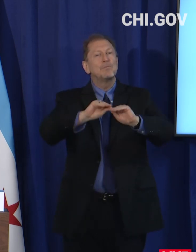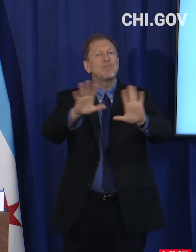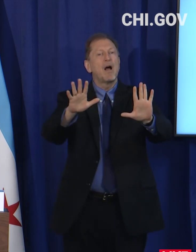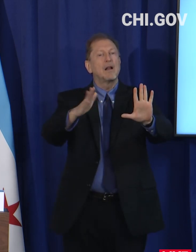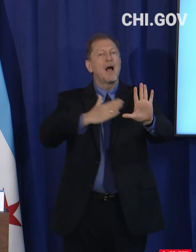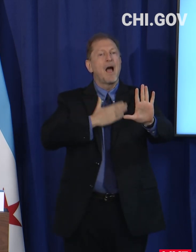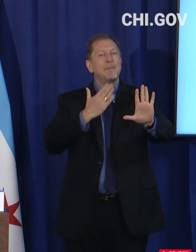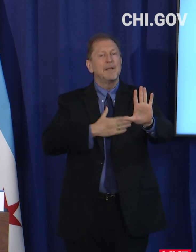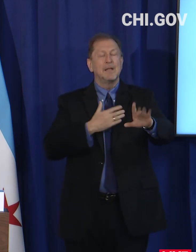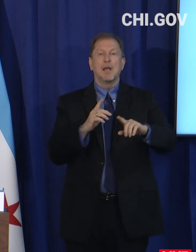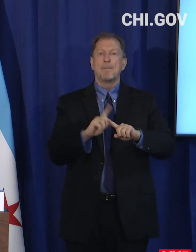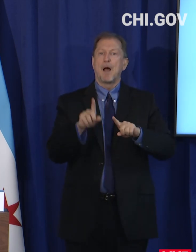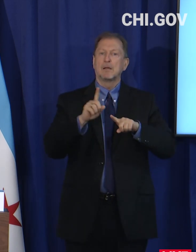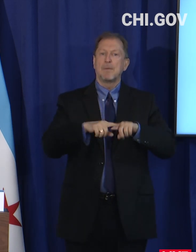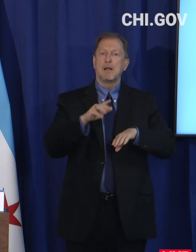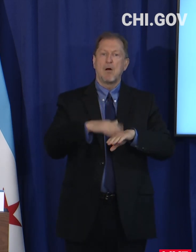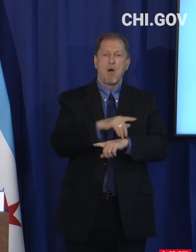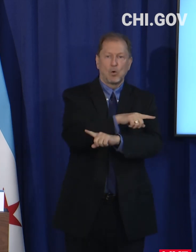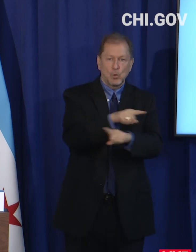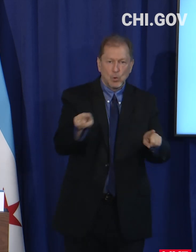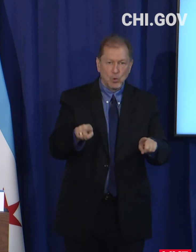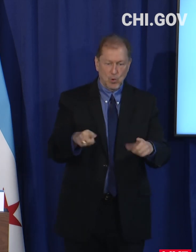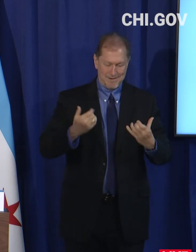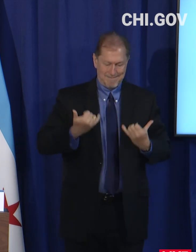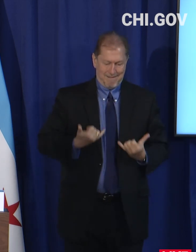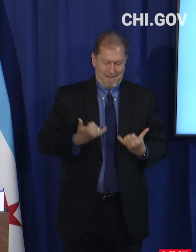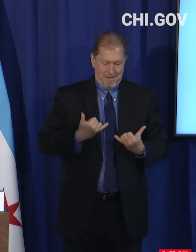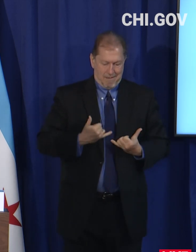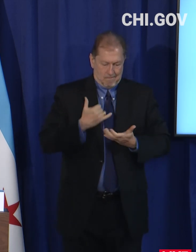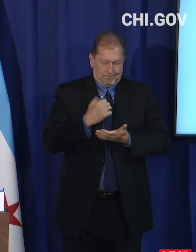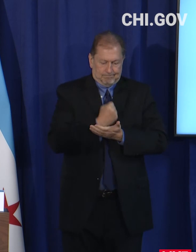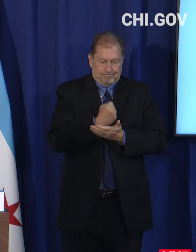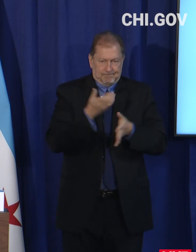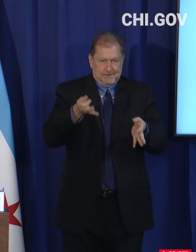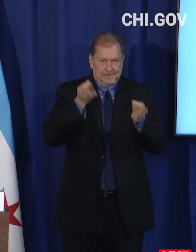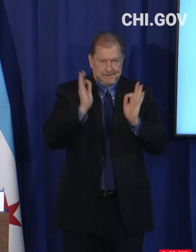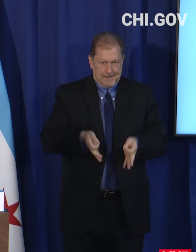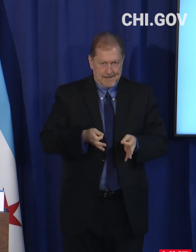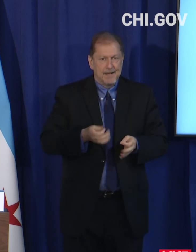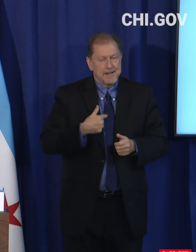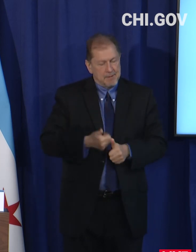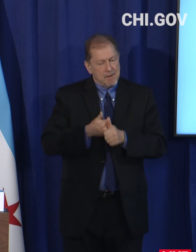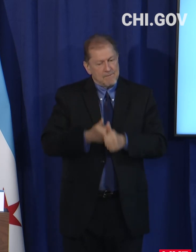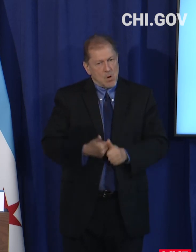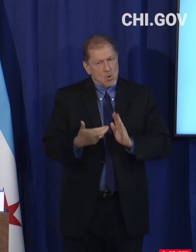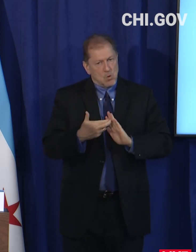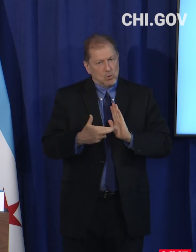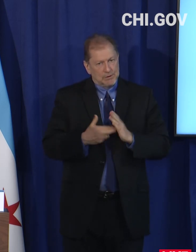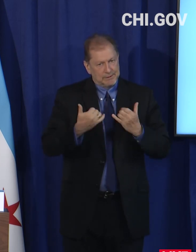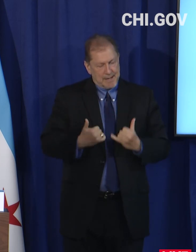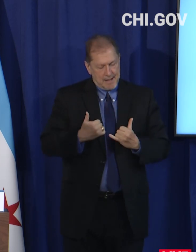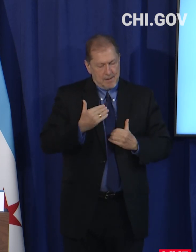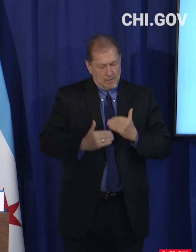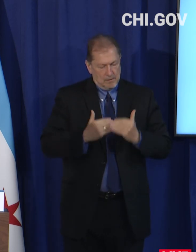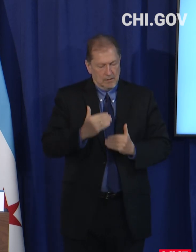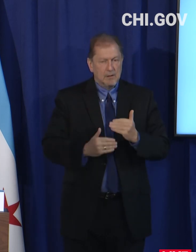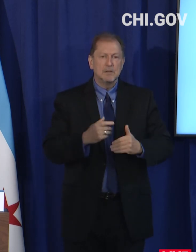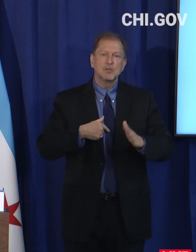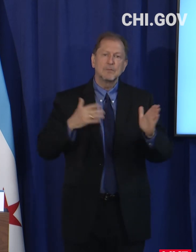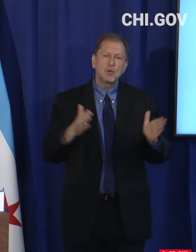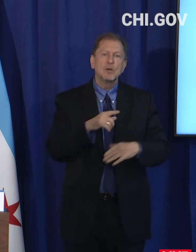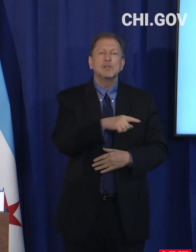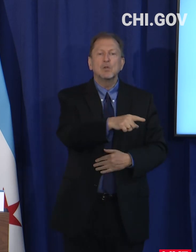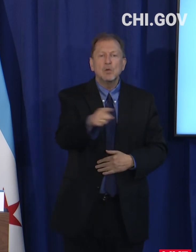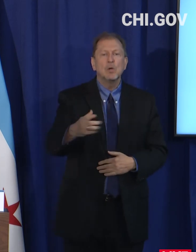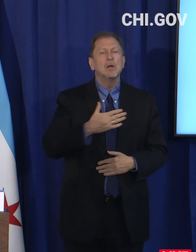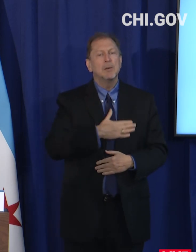the personal choices that each of us make in this moment and every moment thereafter. So I'm urging you again to